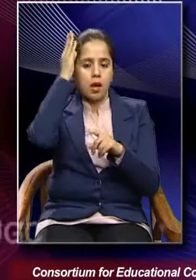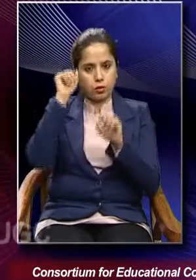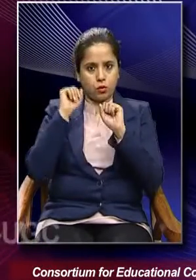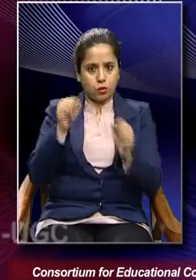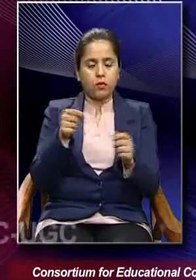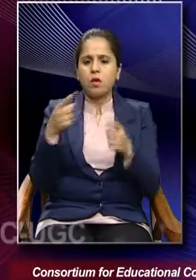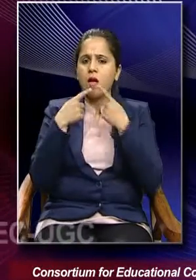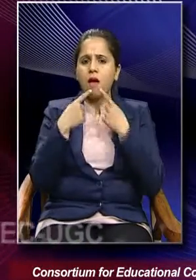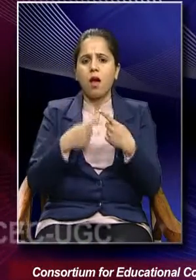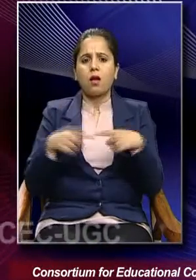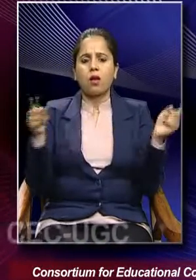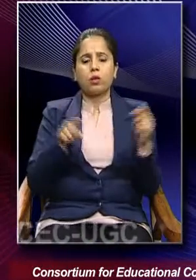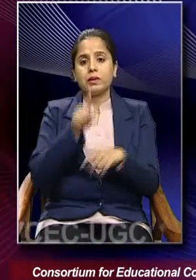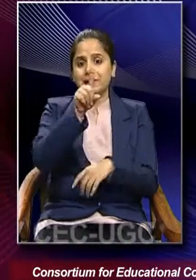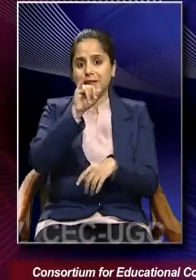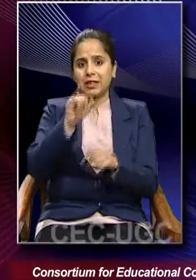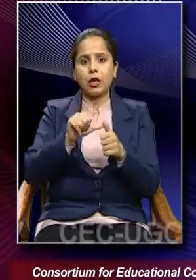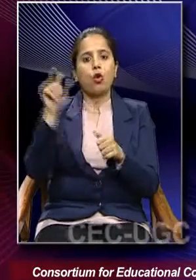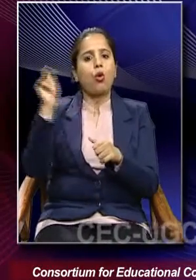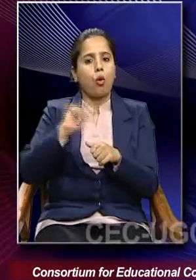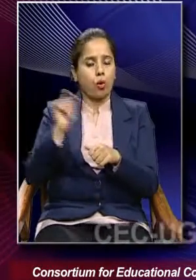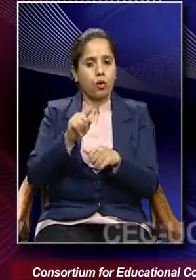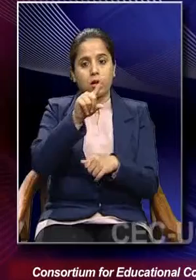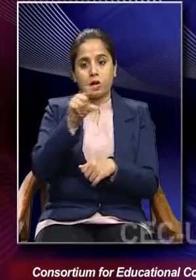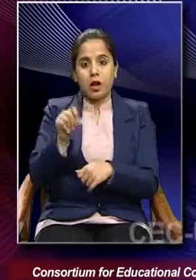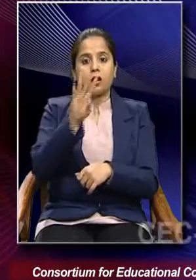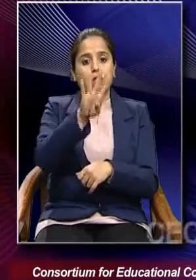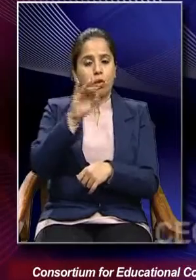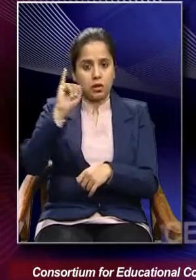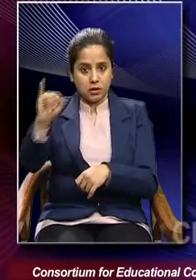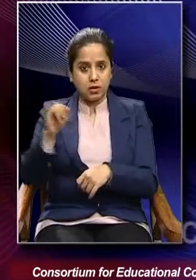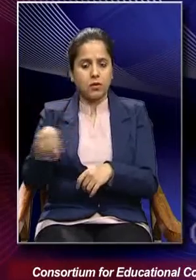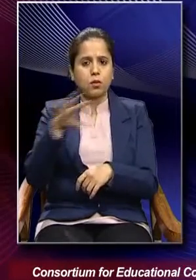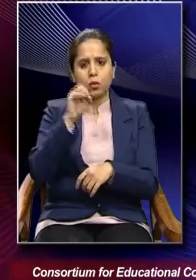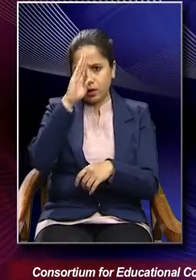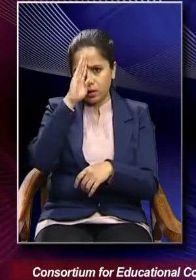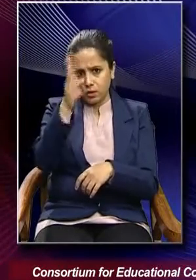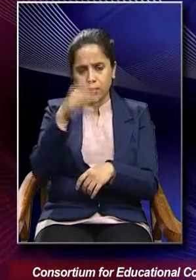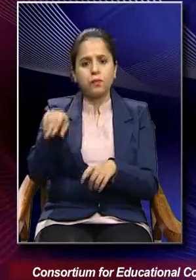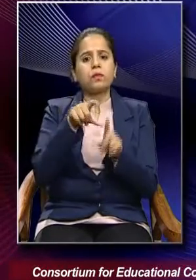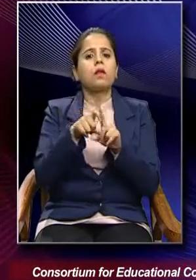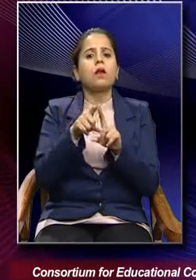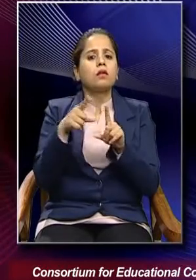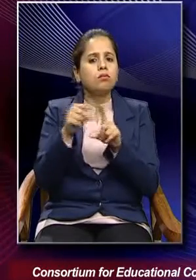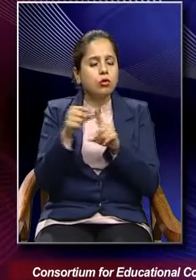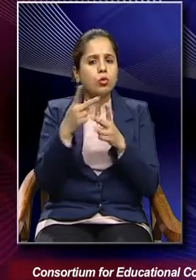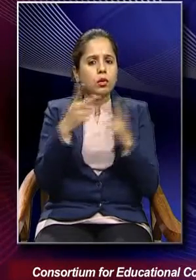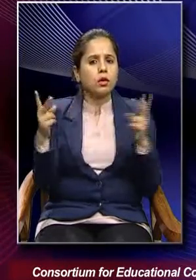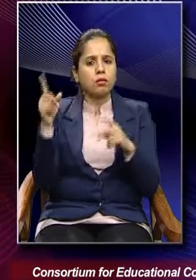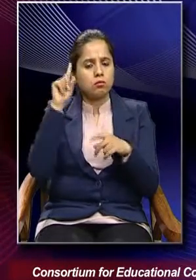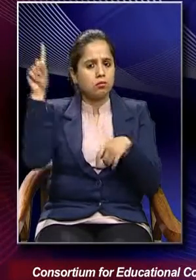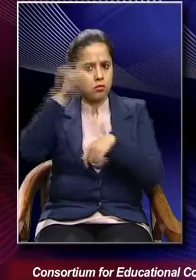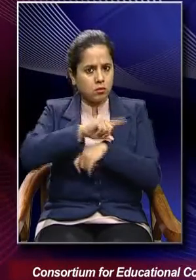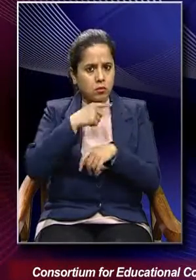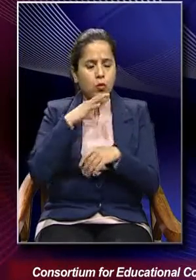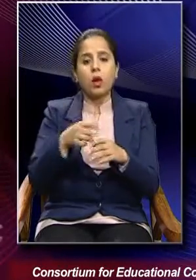It announced 16th August 1946 as Direct Action Day. Riots broke out